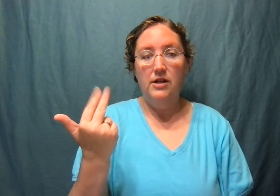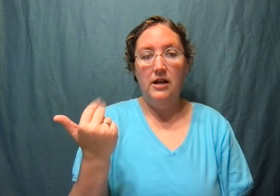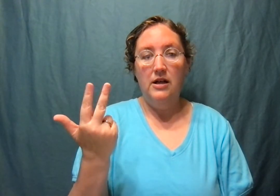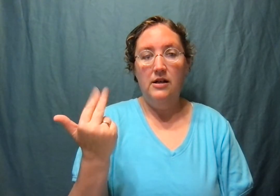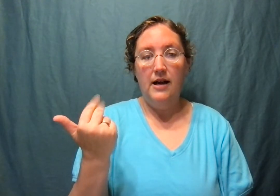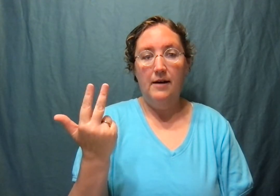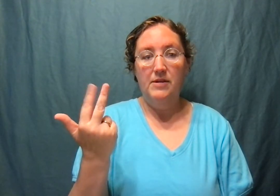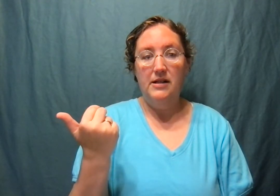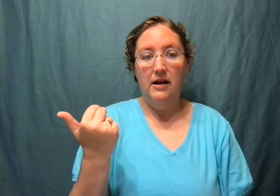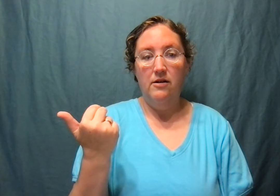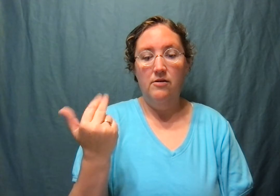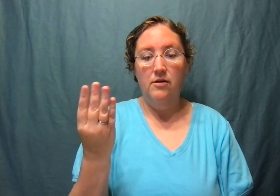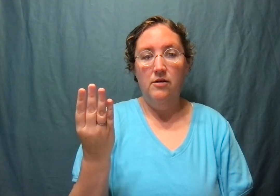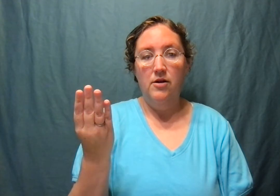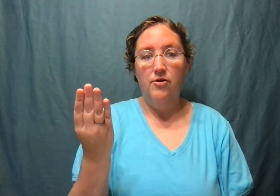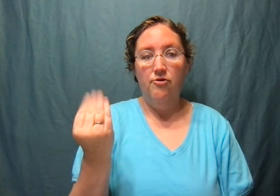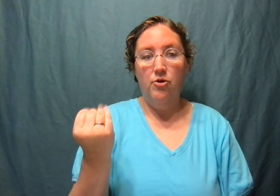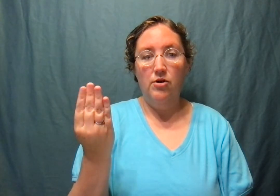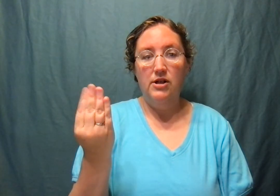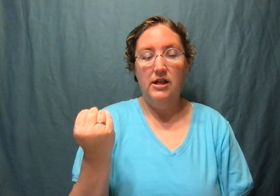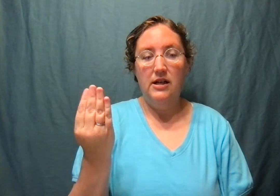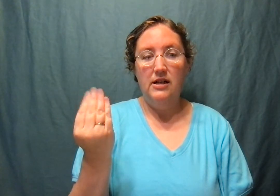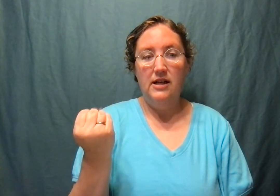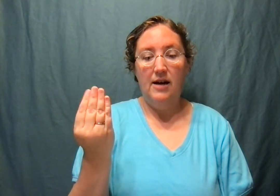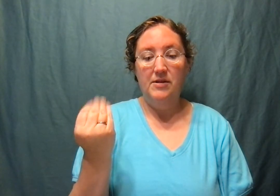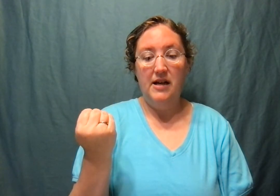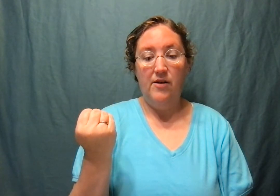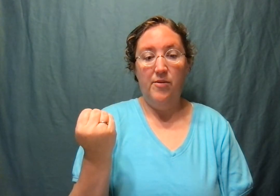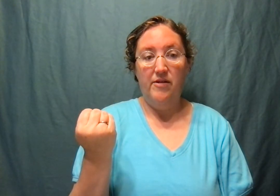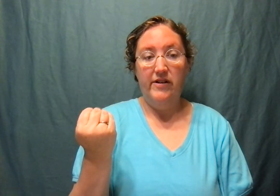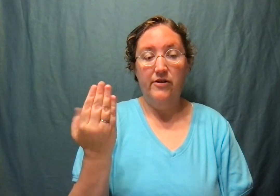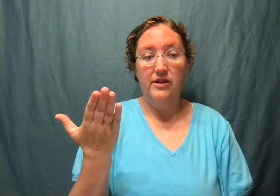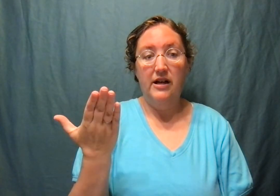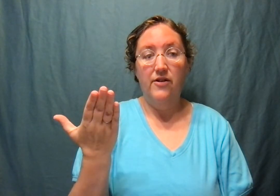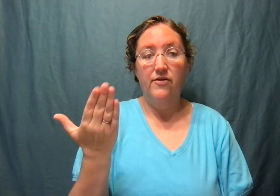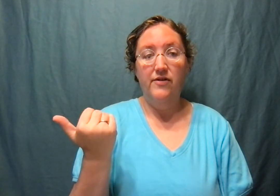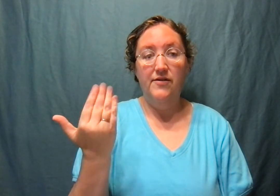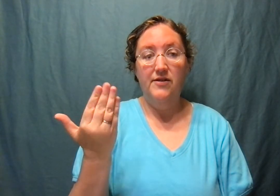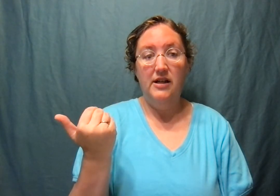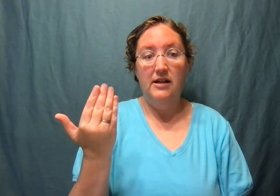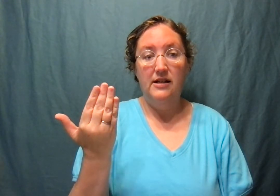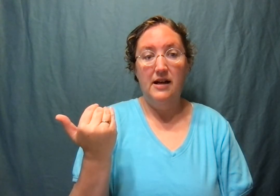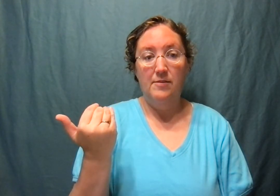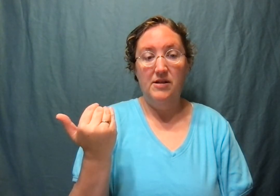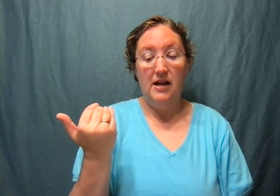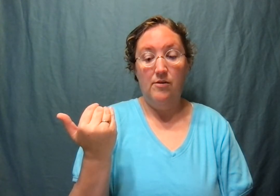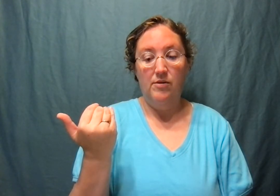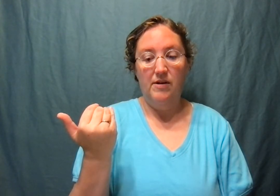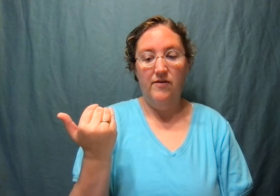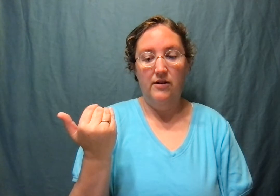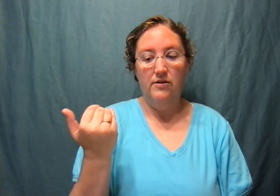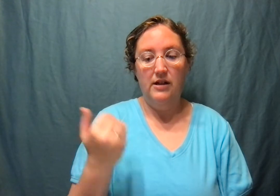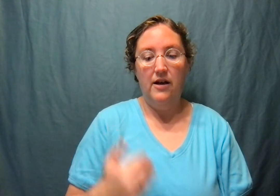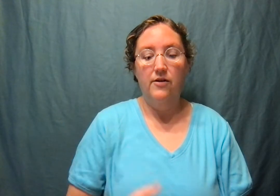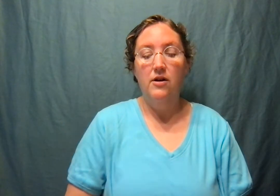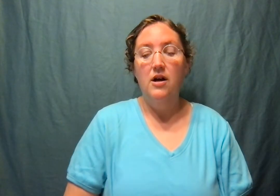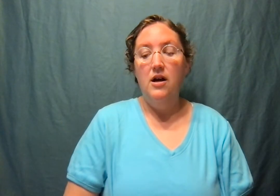13 taps down. 14 taps down with my fingers together. 15 taps down with my fingers together.